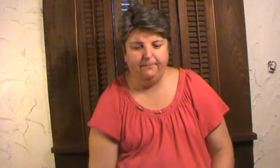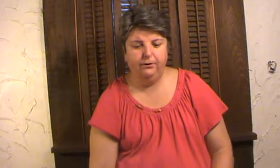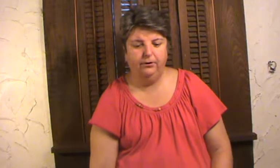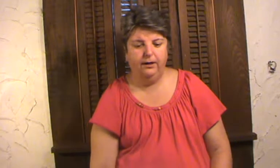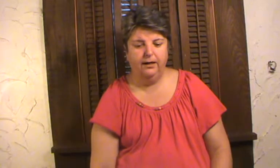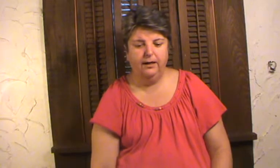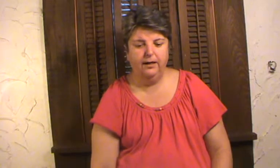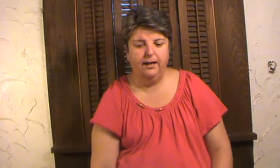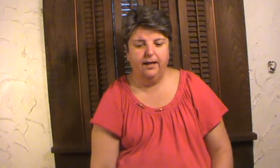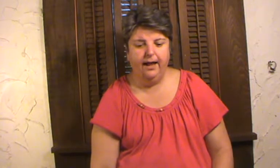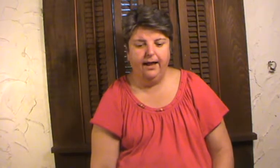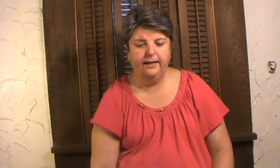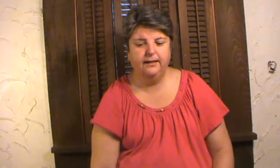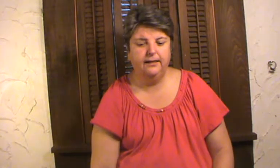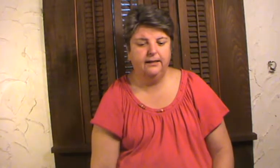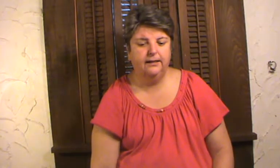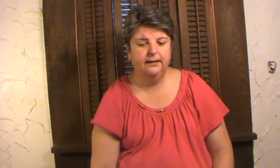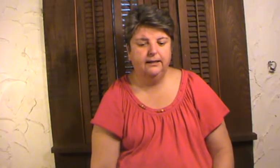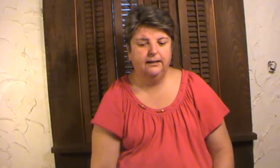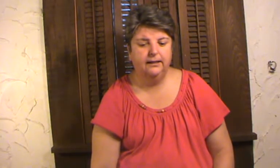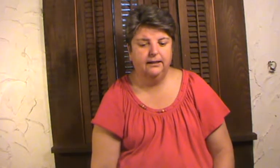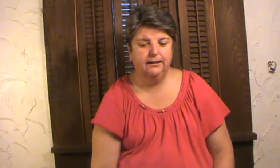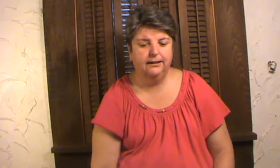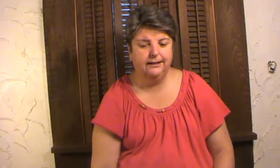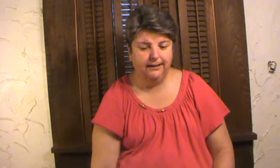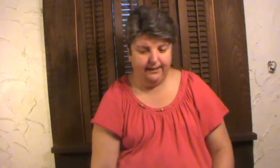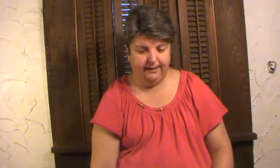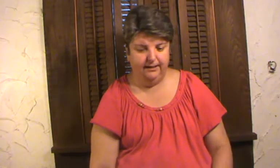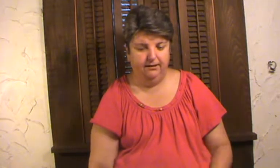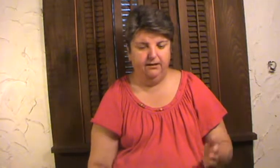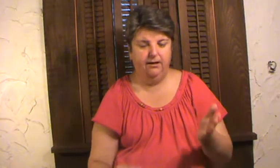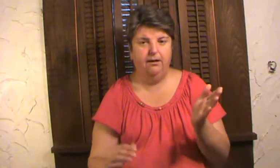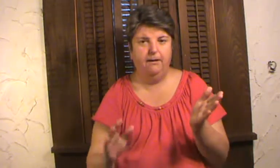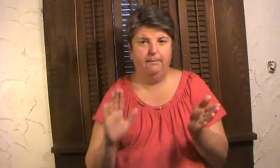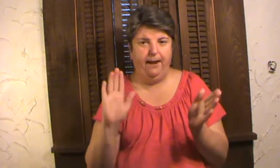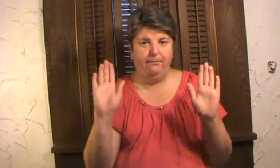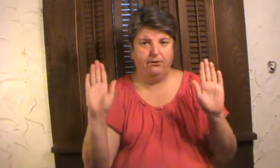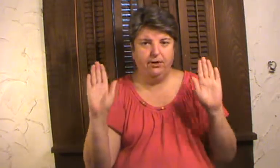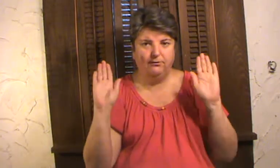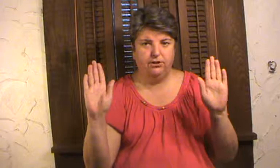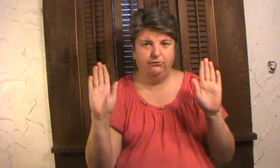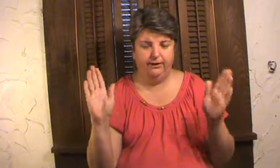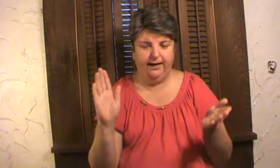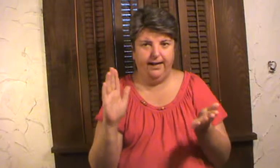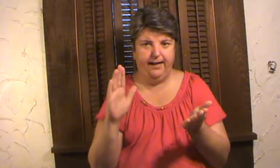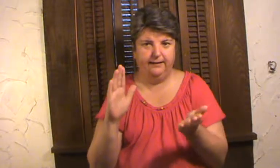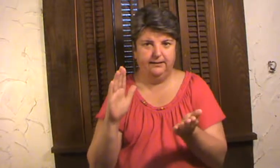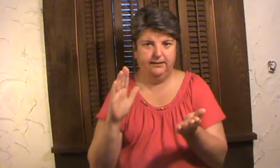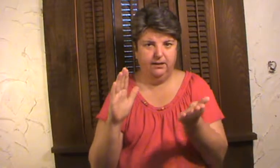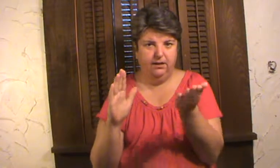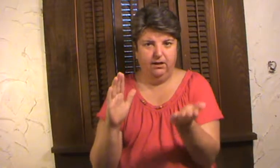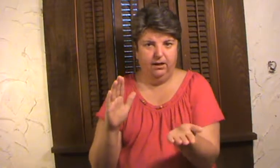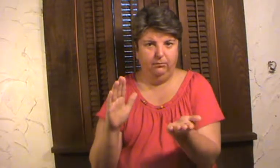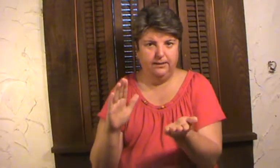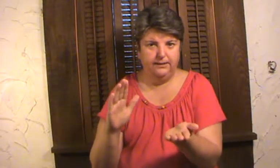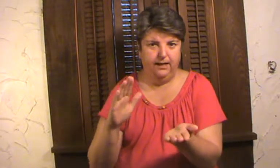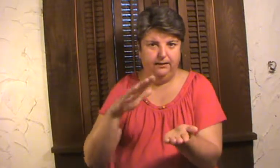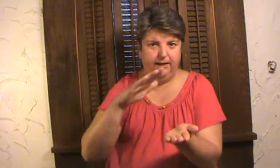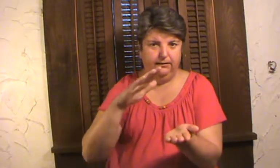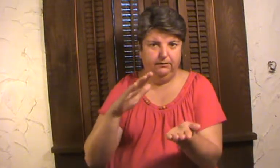Paper and clean. Paper, you have two flat hands, and one's down like